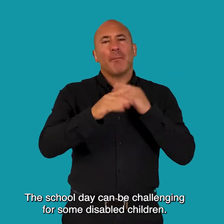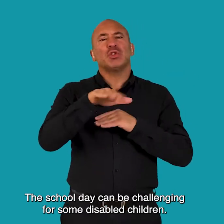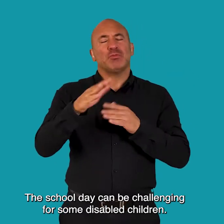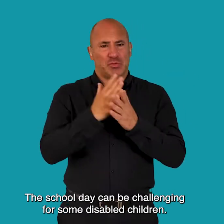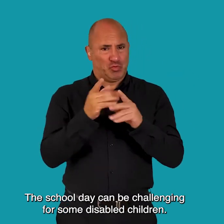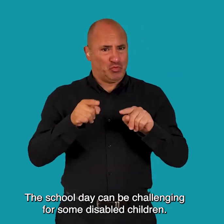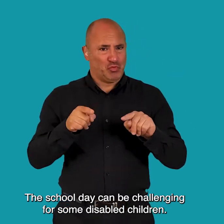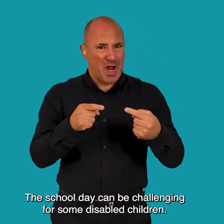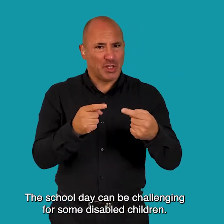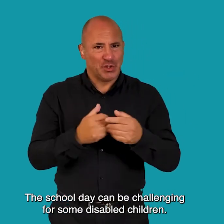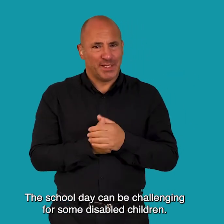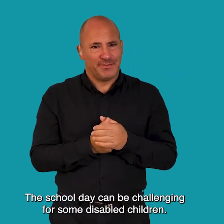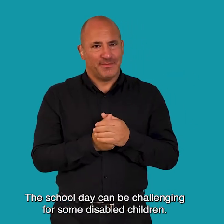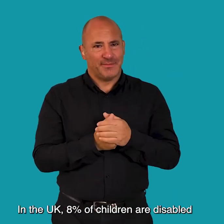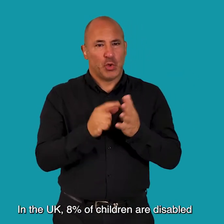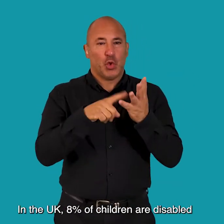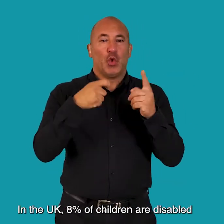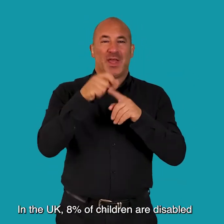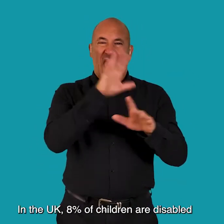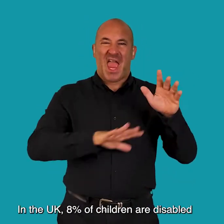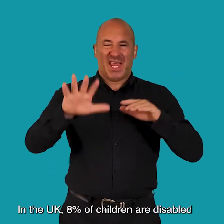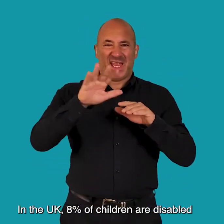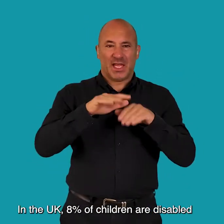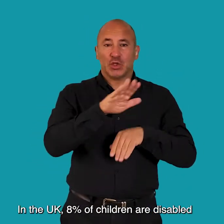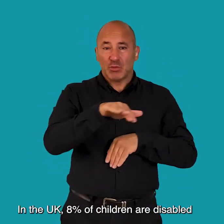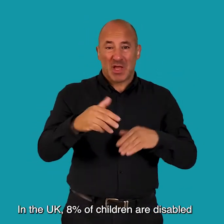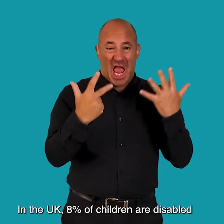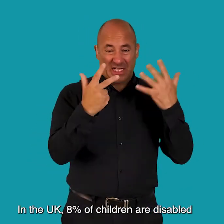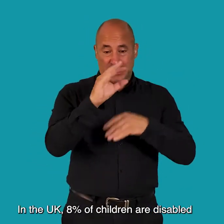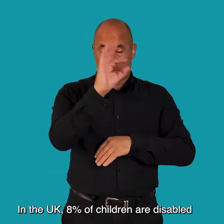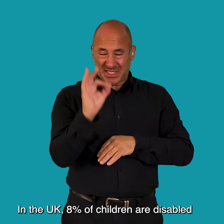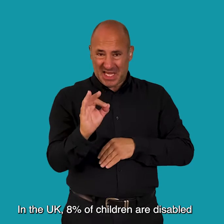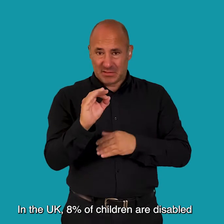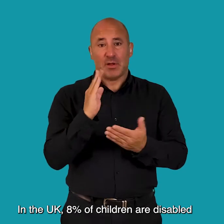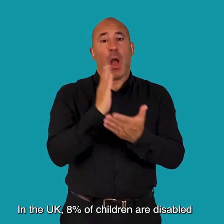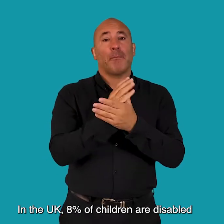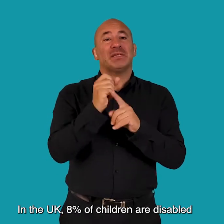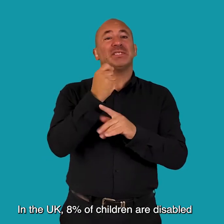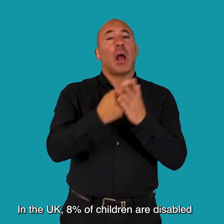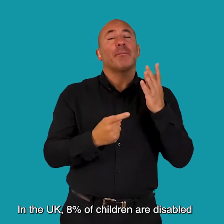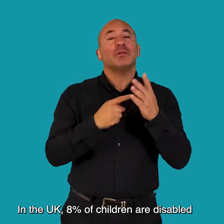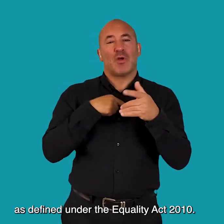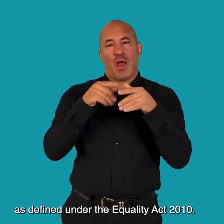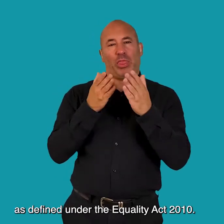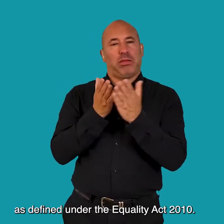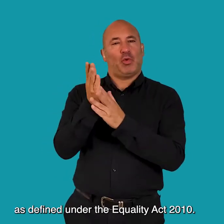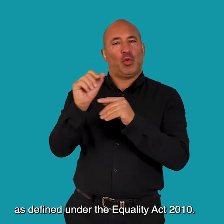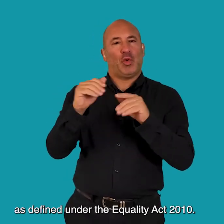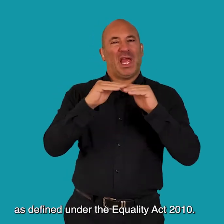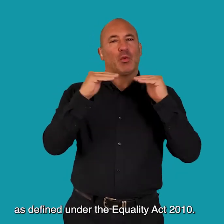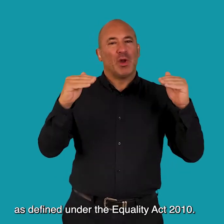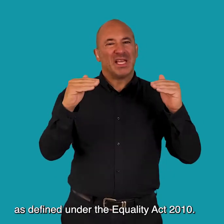disabled children. In the UK, 8% of children are disabled, as defined under the Equality